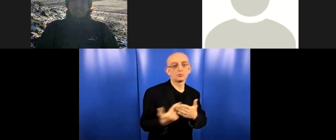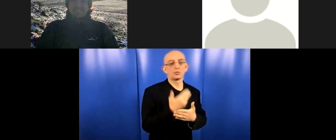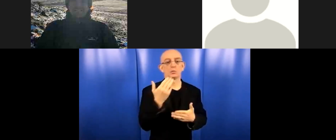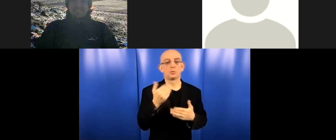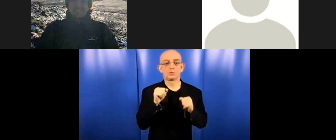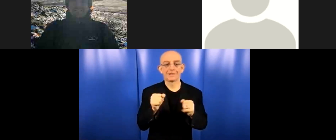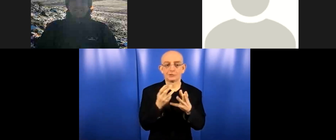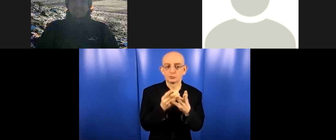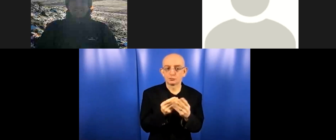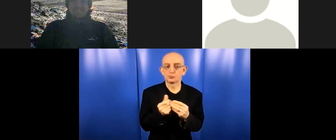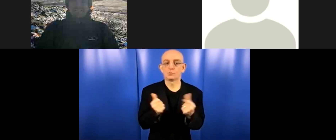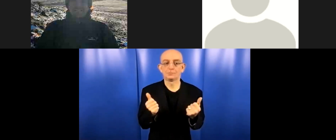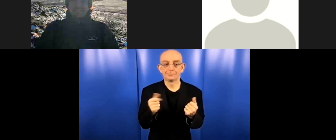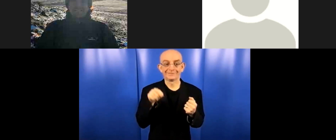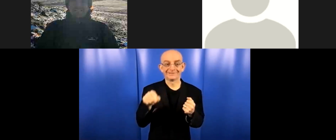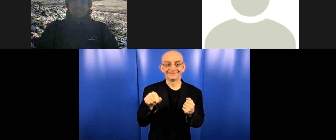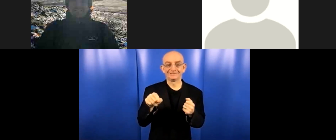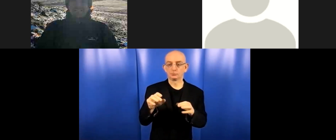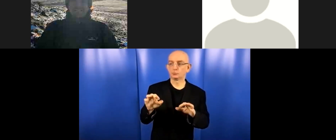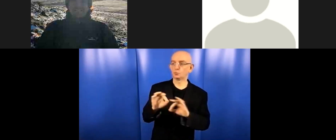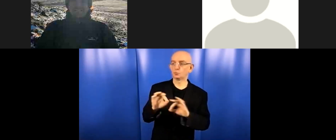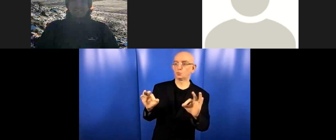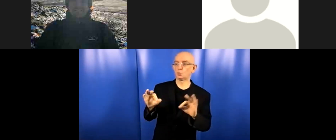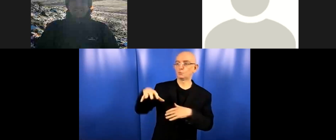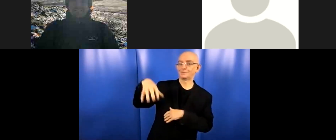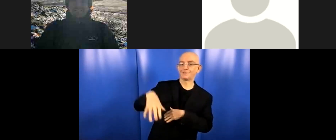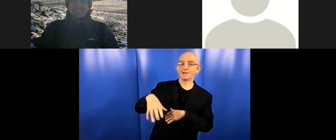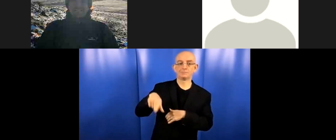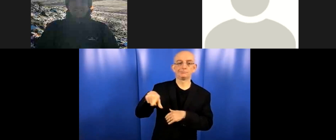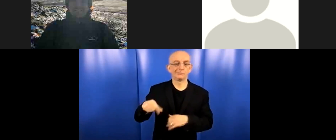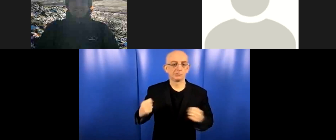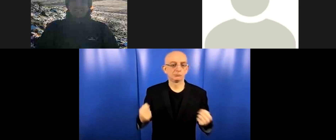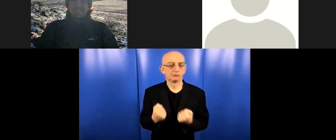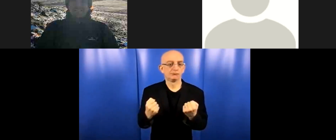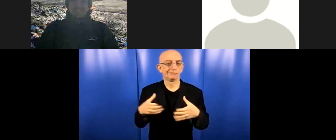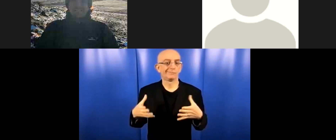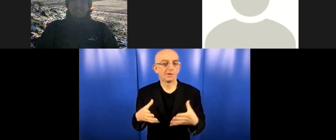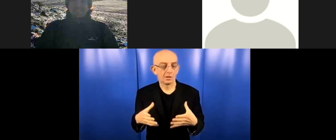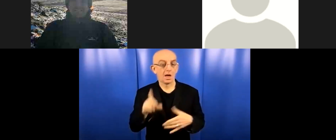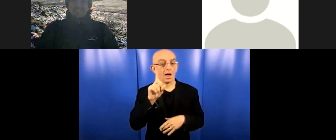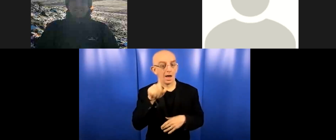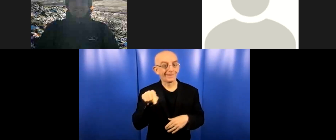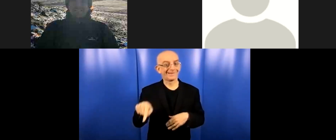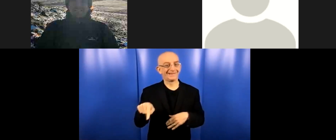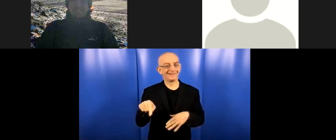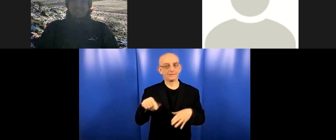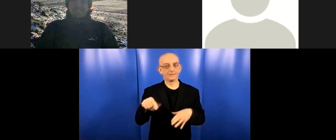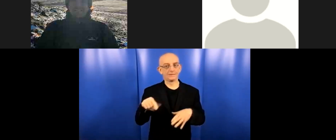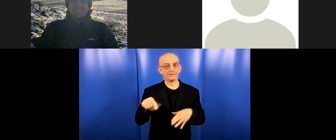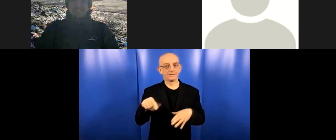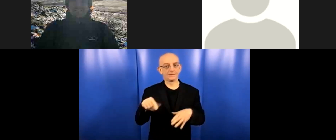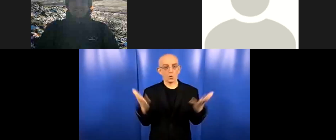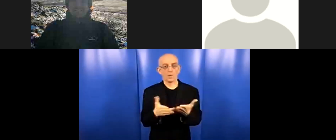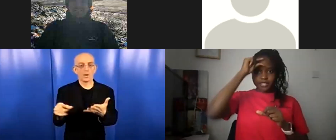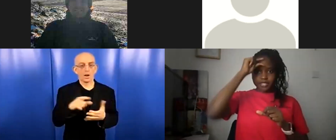with global movements and working with governments. I'd like to introduce you to